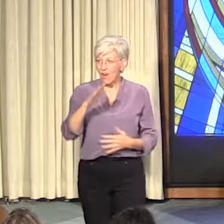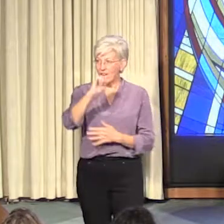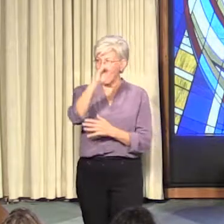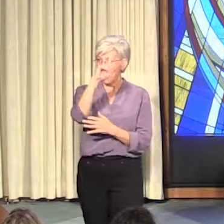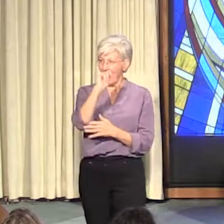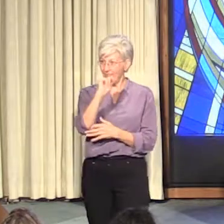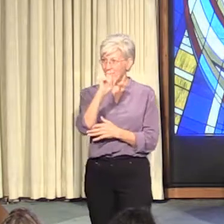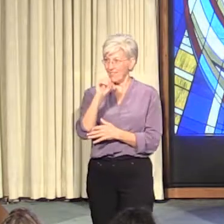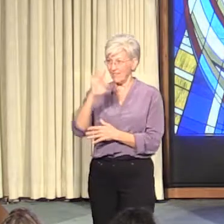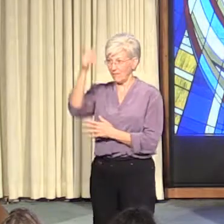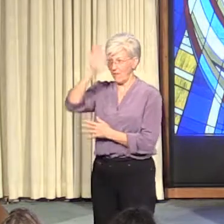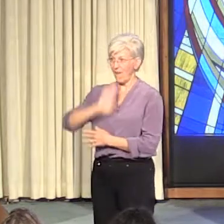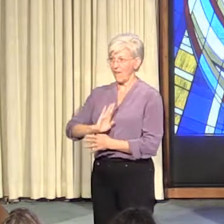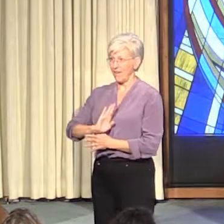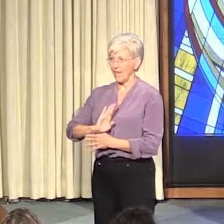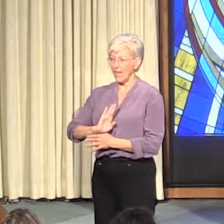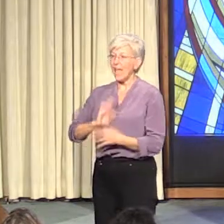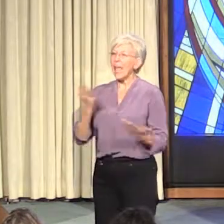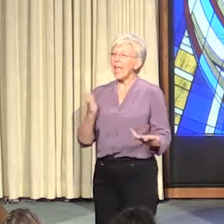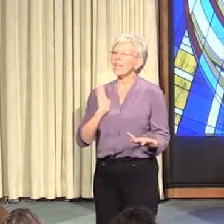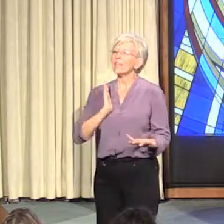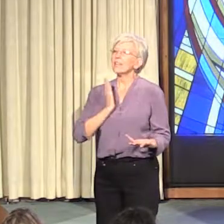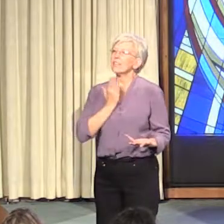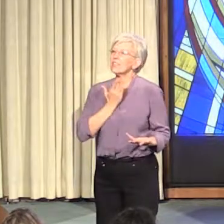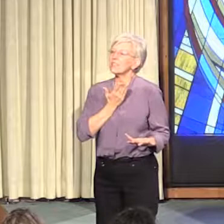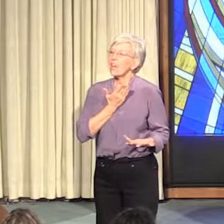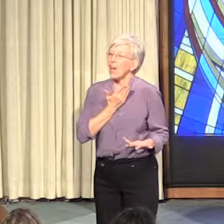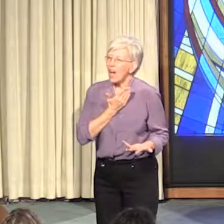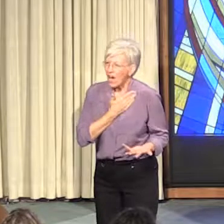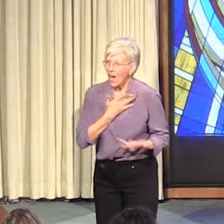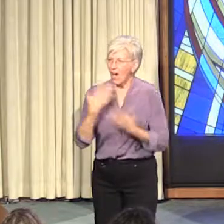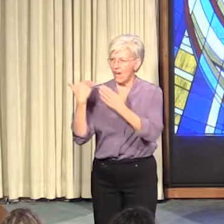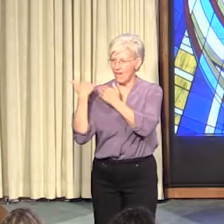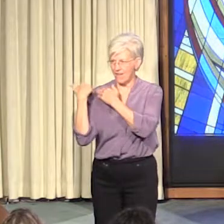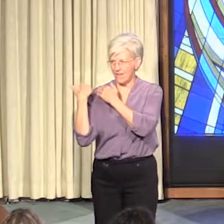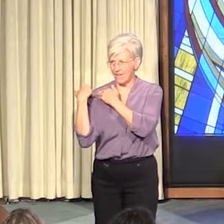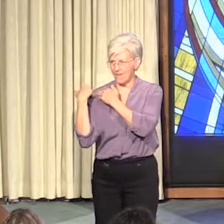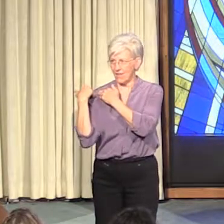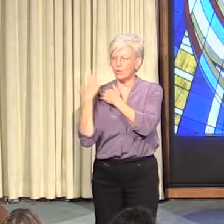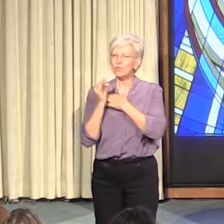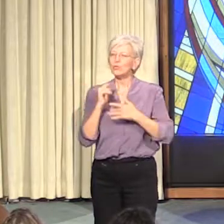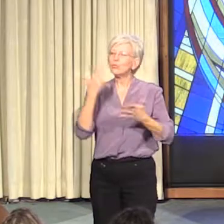And it is up to us to stop condemning pieces of ourself